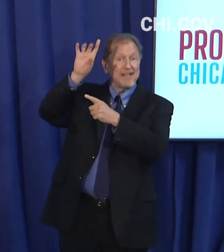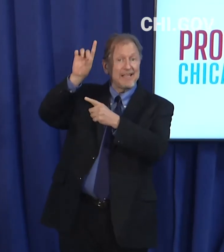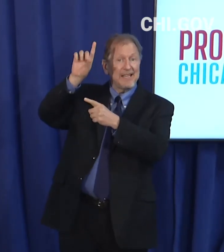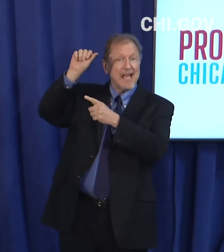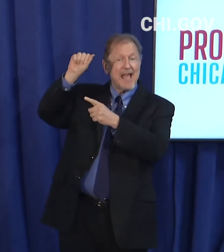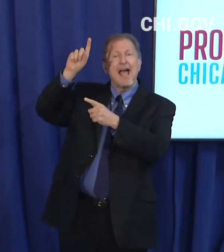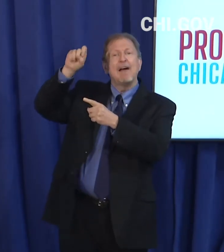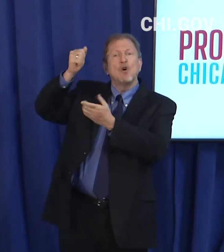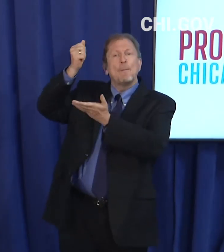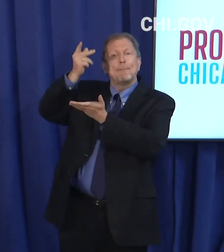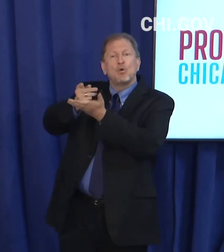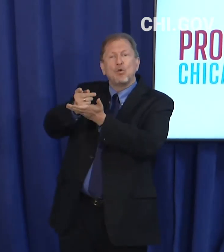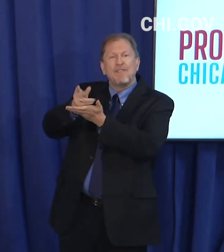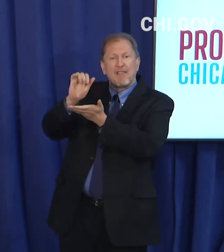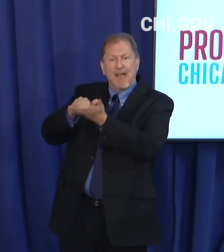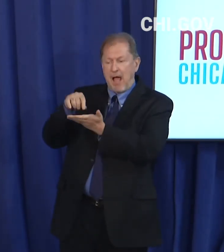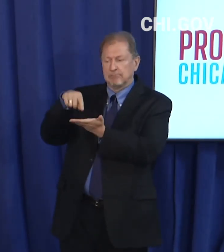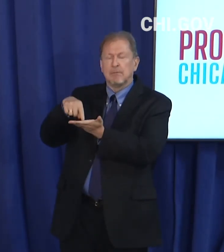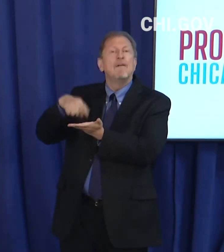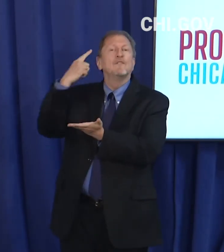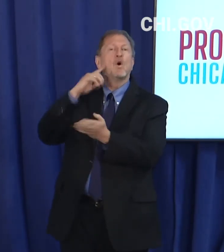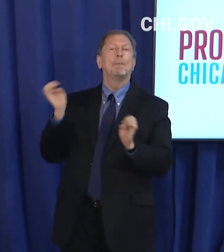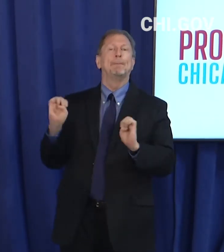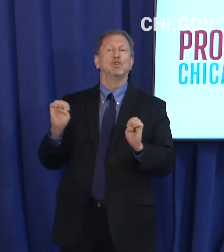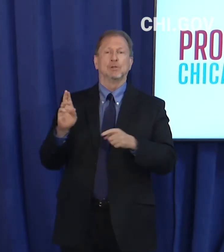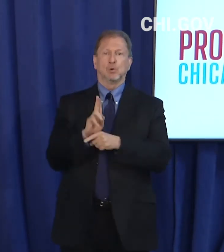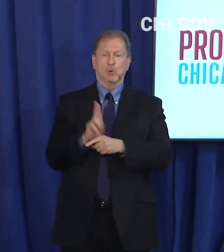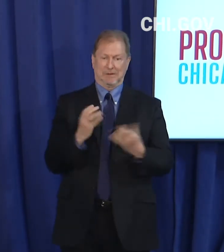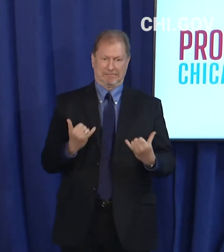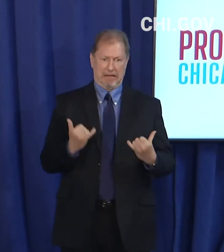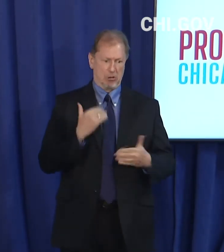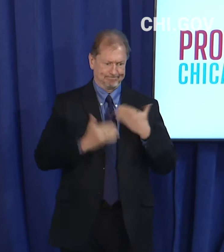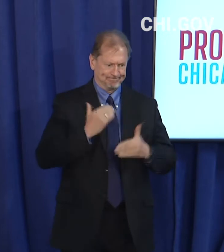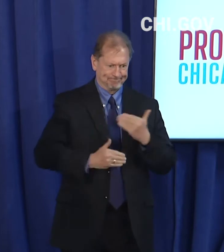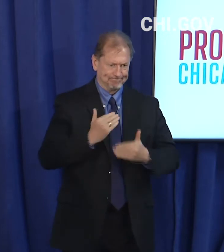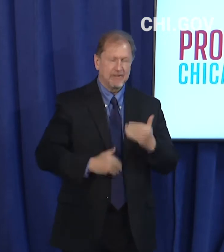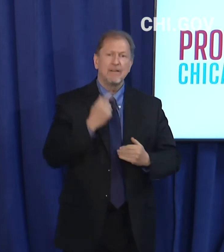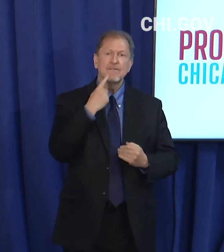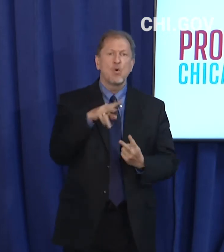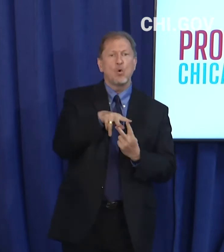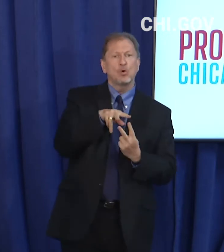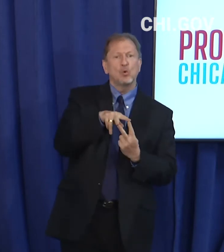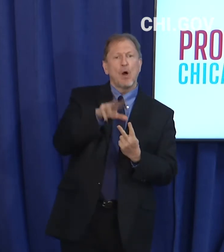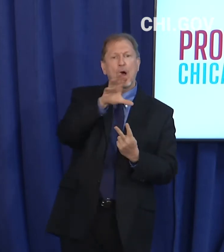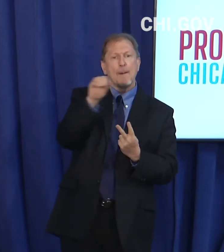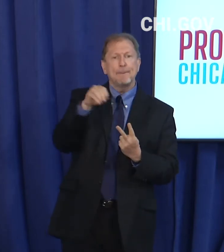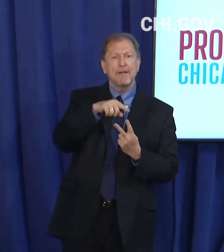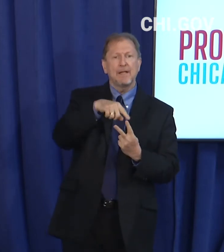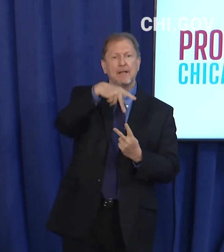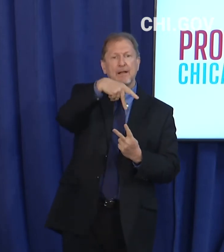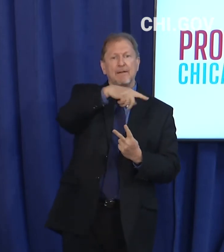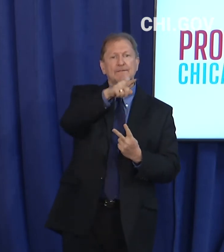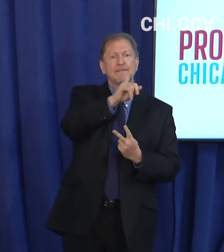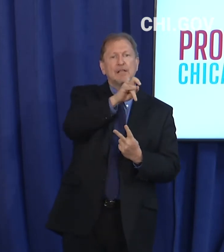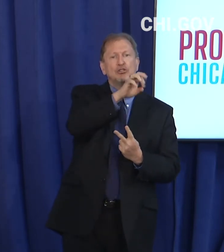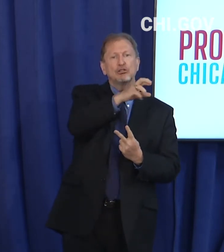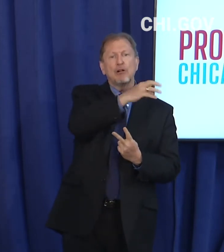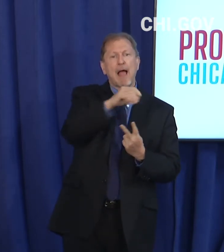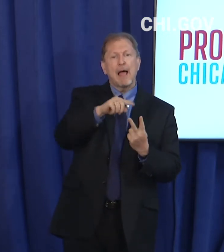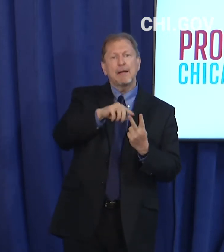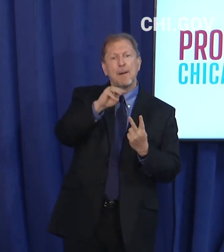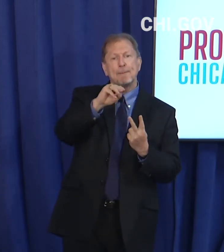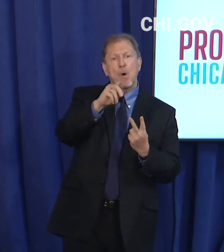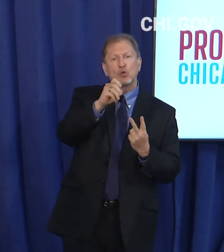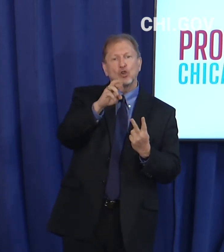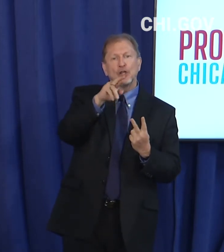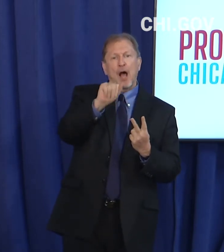the emergency use authorization for the Pfizer vaccine and the Moderna vaccine, that means we could see vaccine here in Chicago